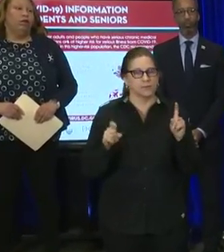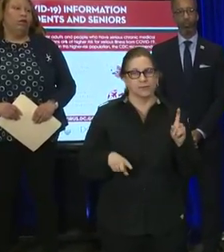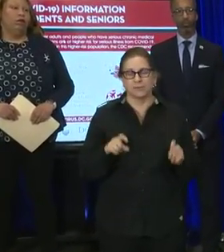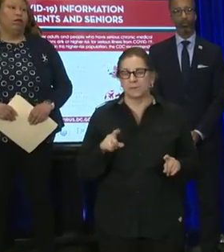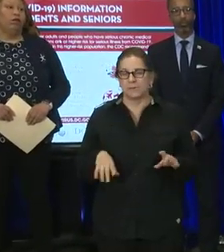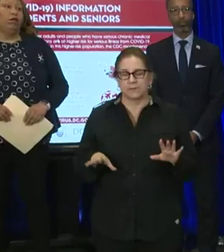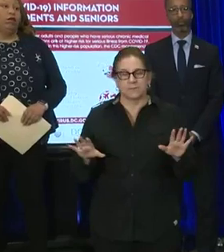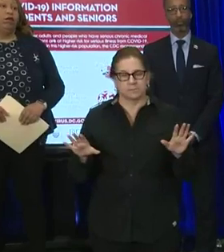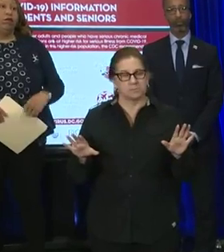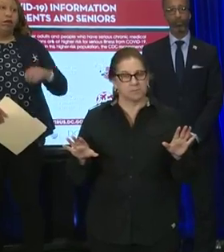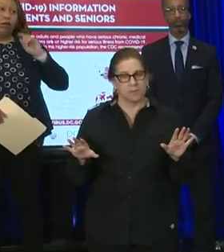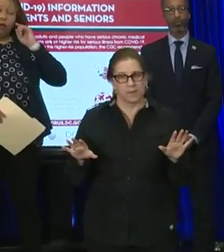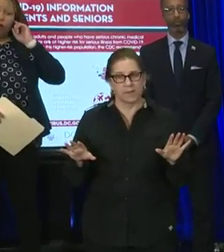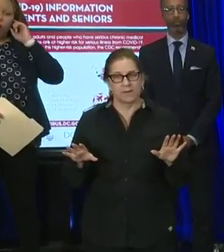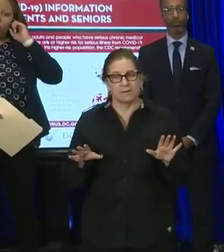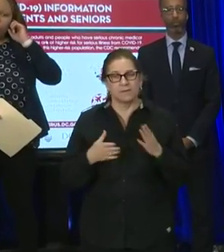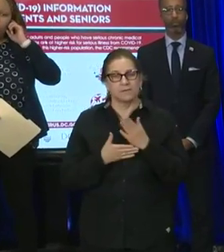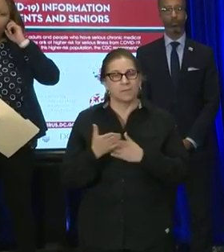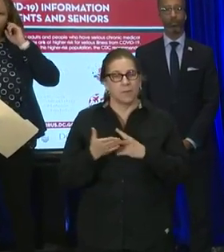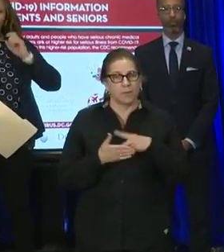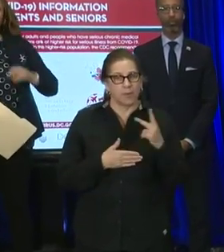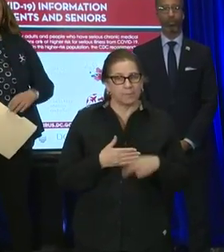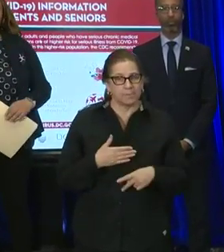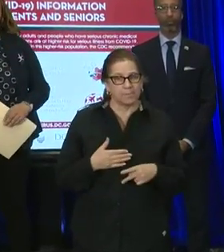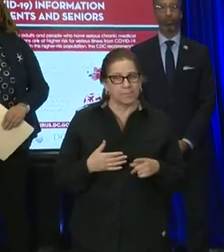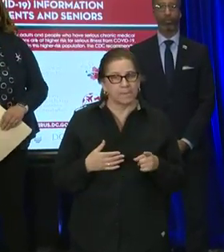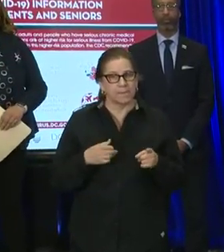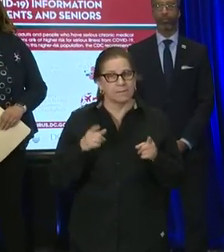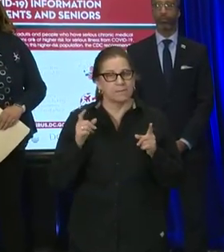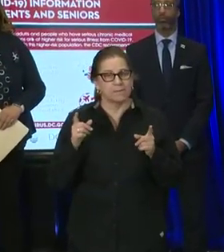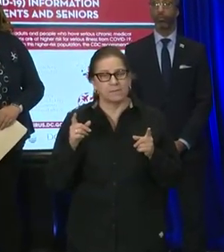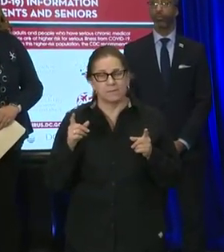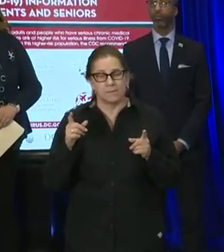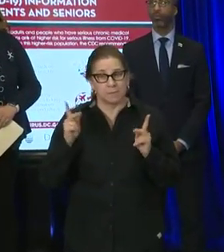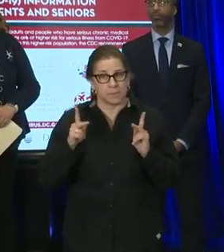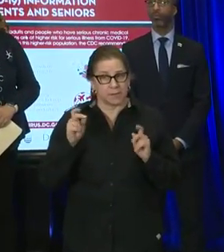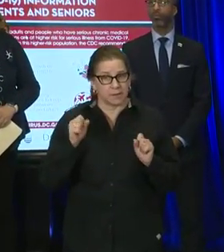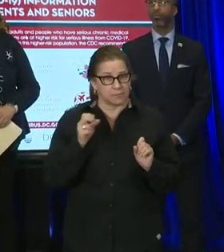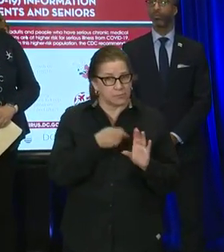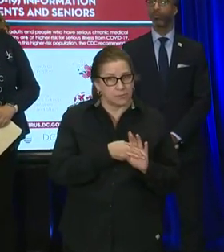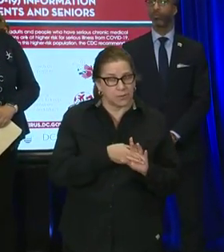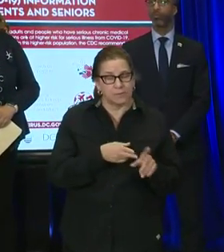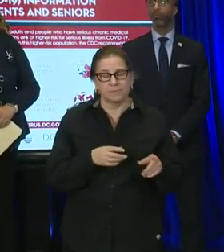credentials or program that they are enrolled in the district. So let me start with the